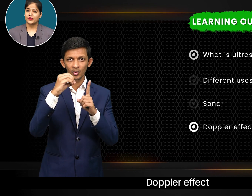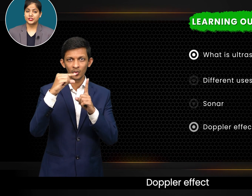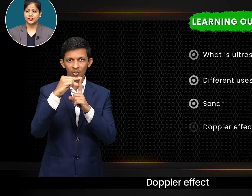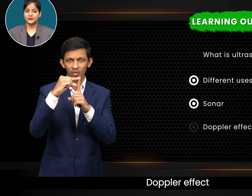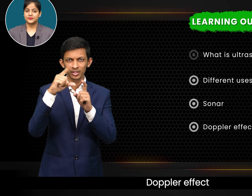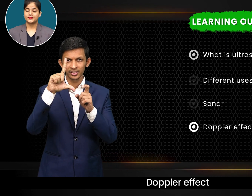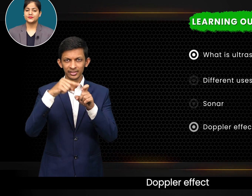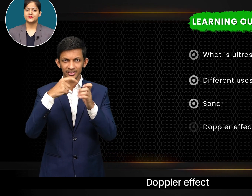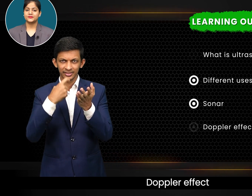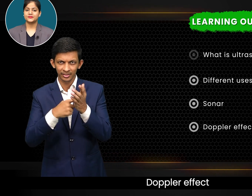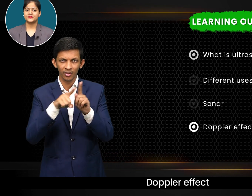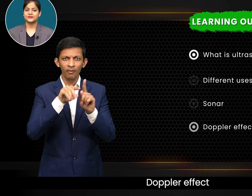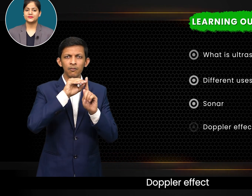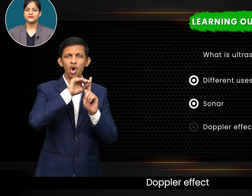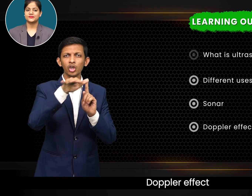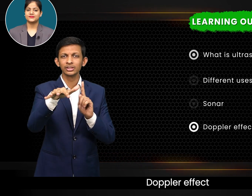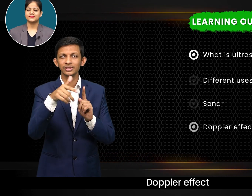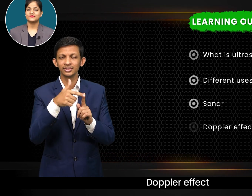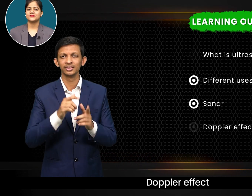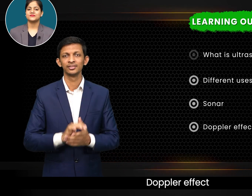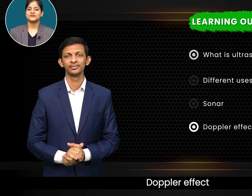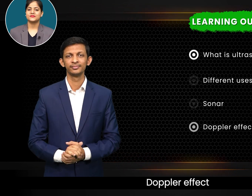Doppler effect,